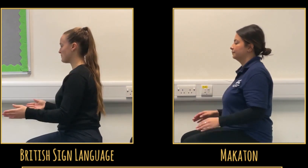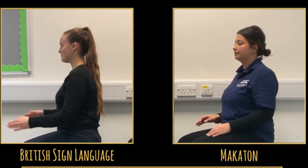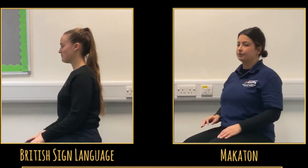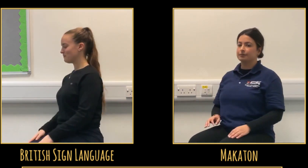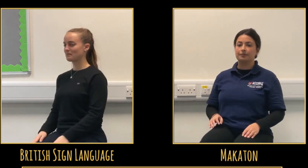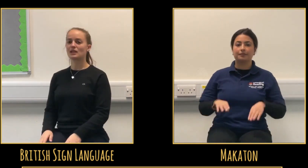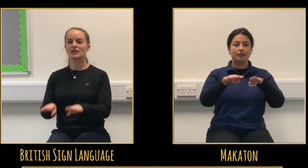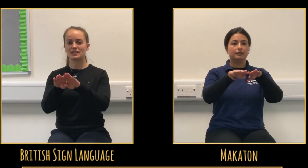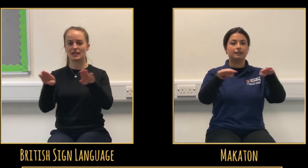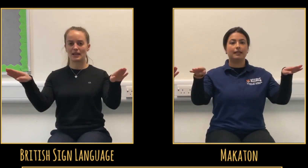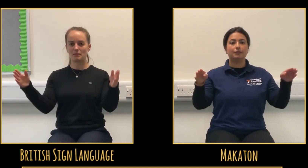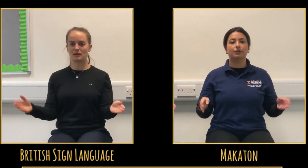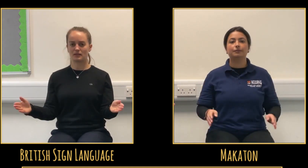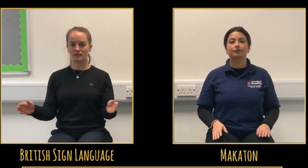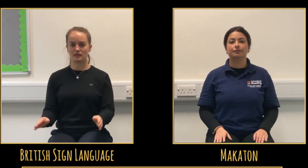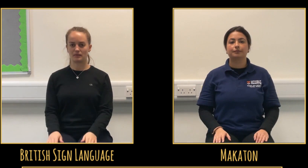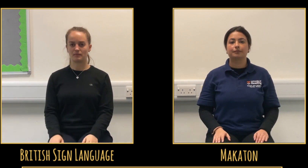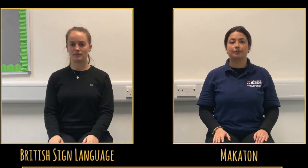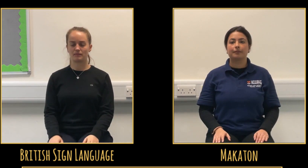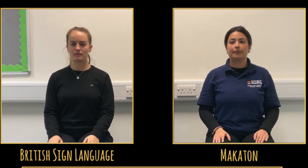Table. Table.